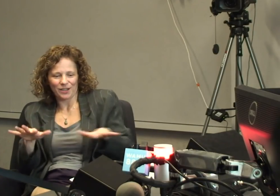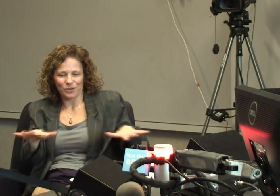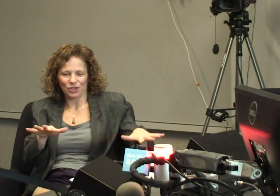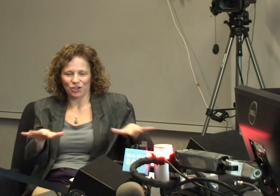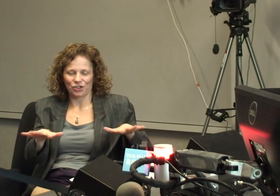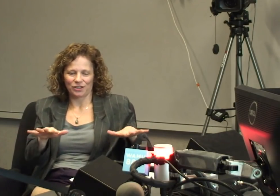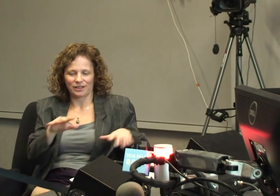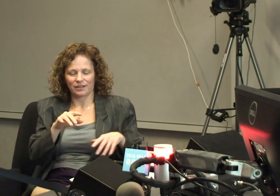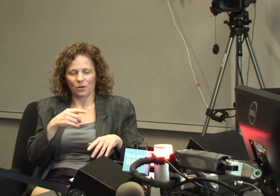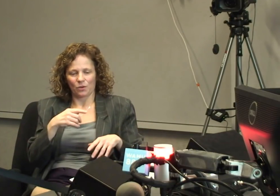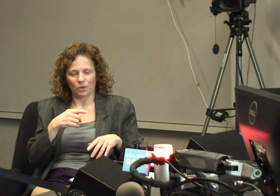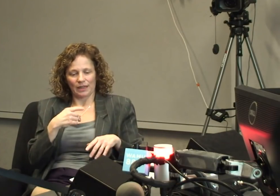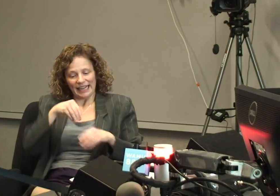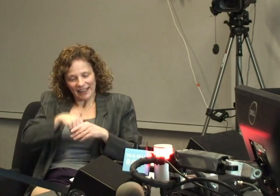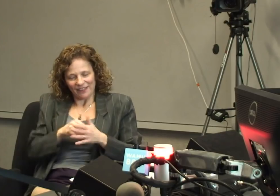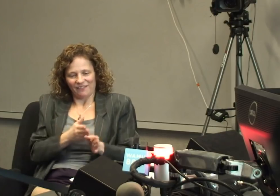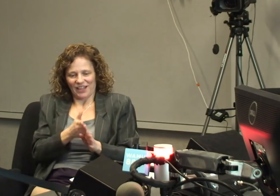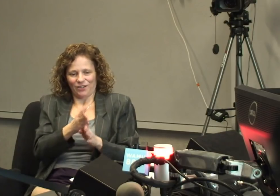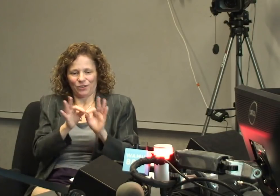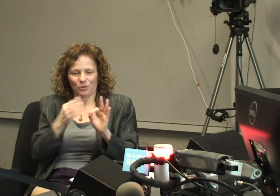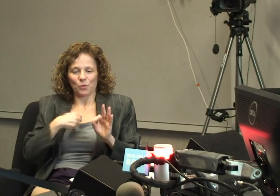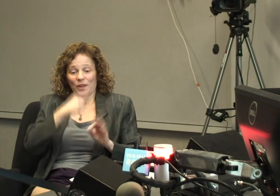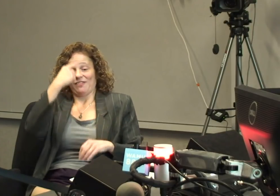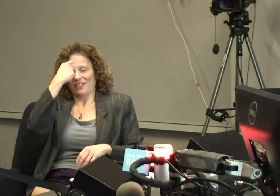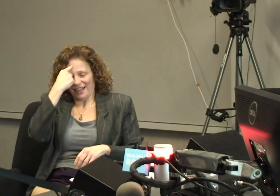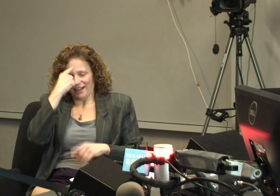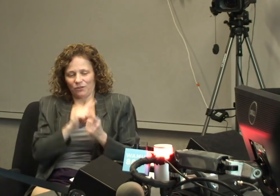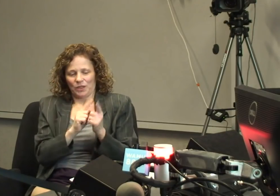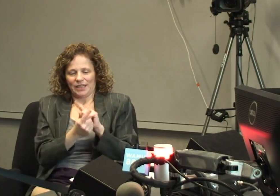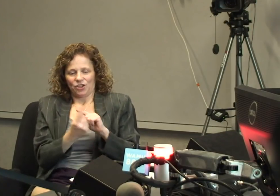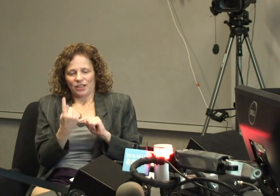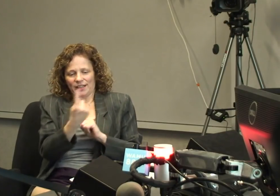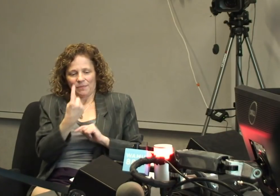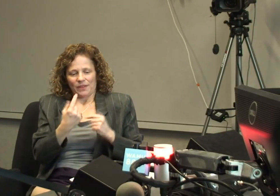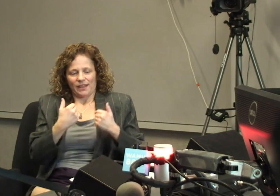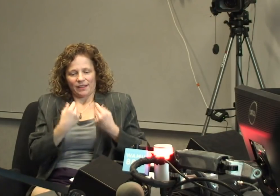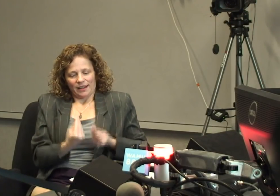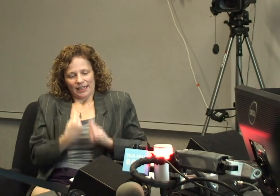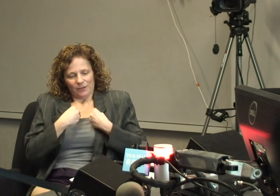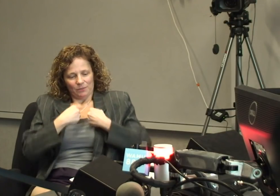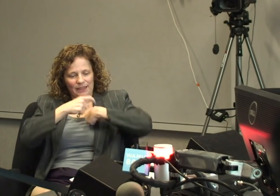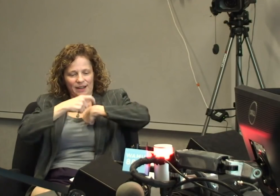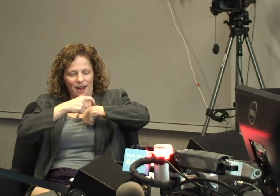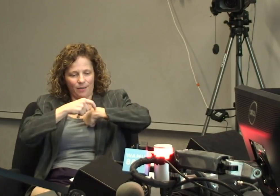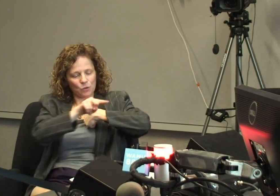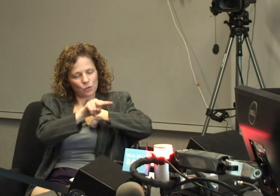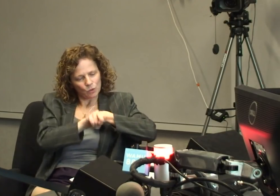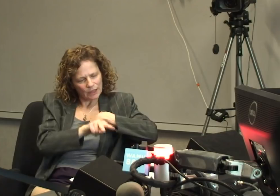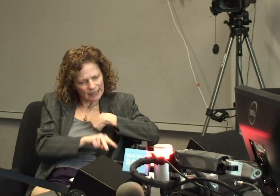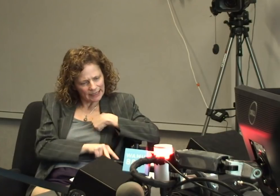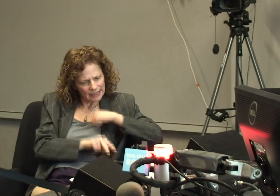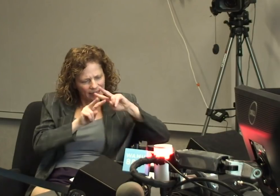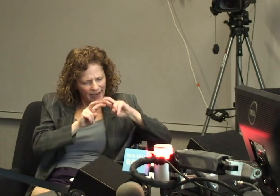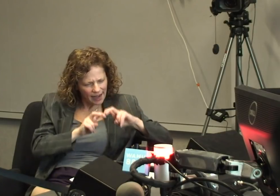another kind of frozen text or written text form. And that's how we describe it in the field of interpretation. Translation is something that you actually are